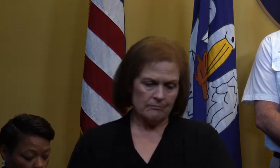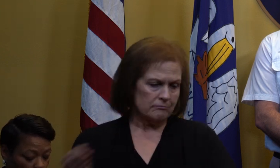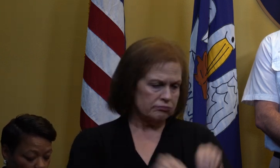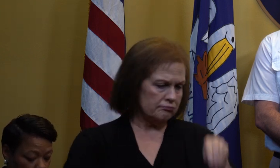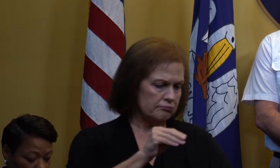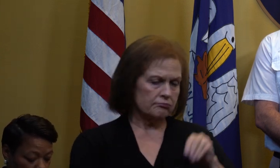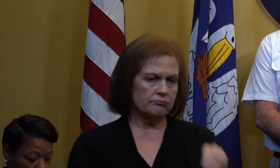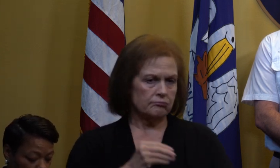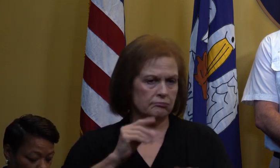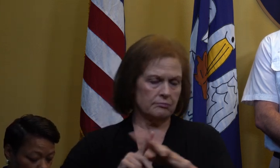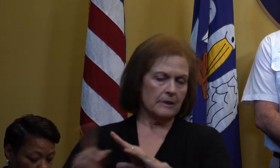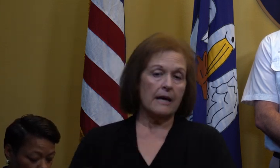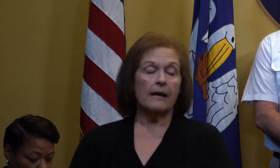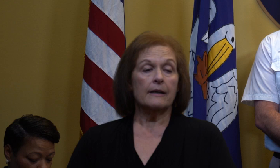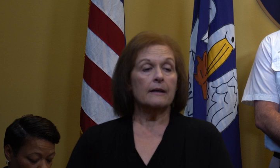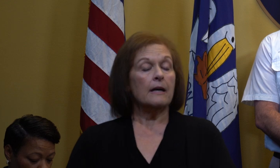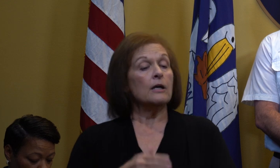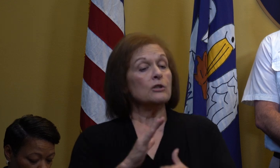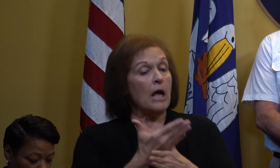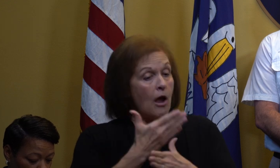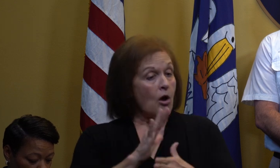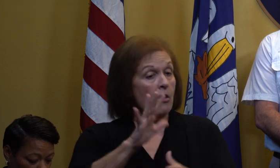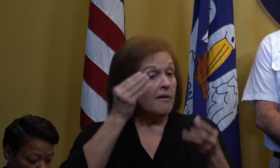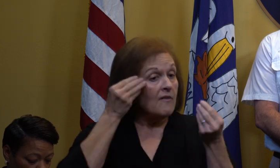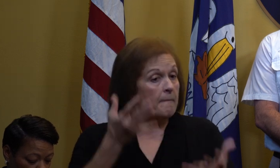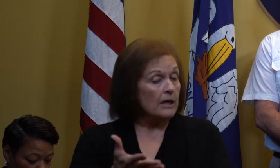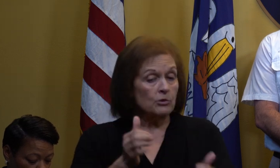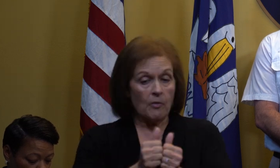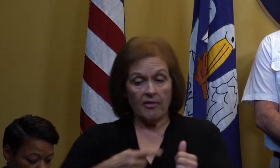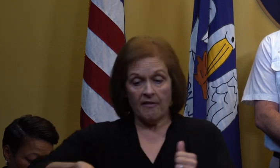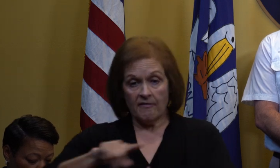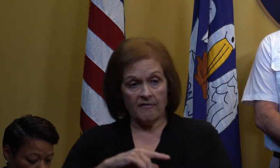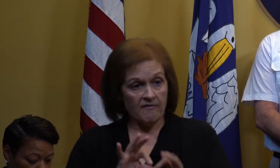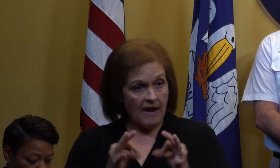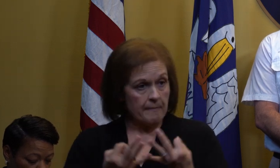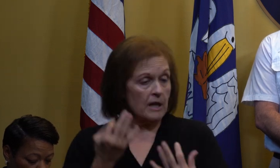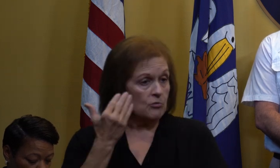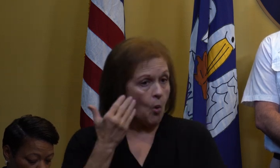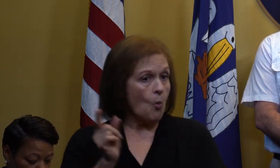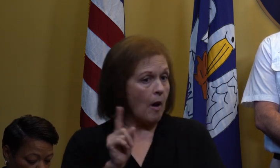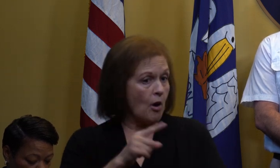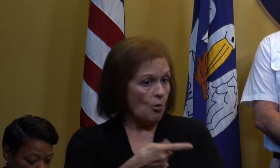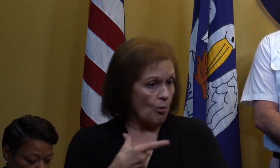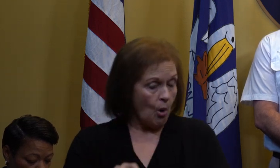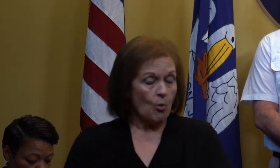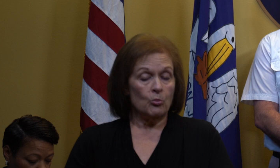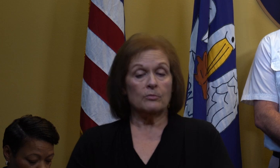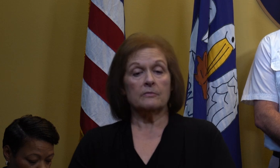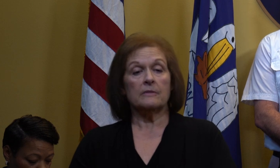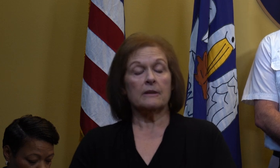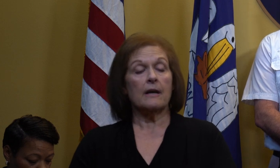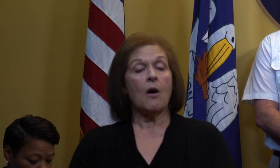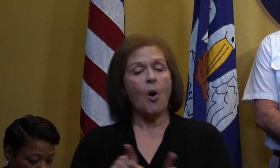evacuate. Make sure to share your plan with trusted friends and family, and also know their plan as well. As the mayor said, know